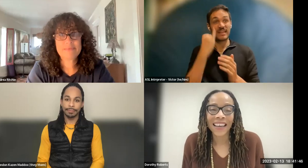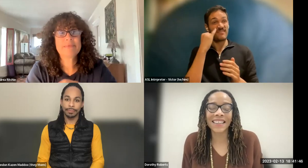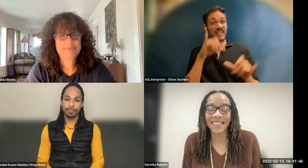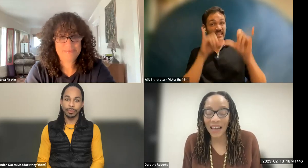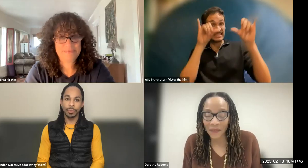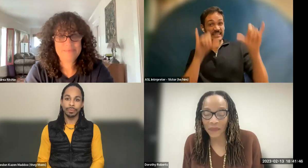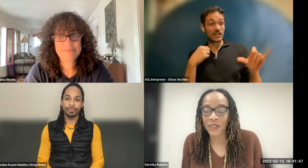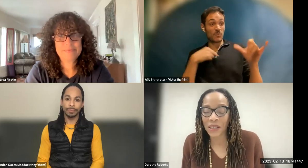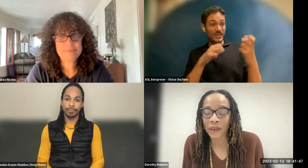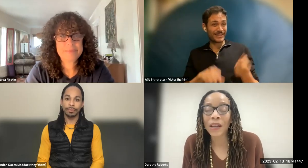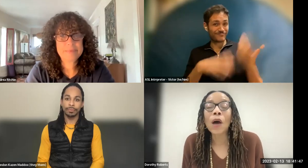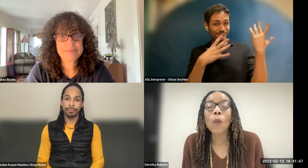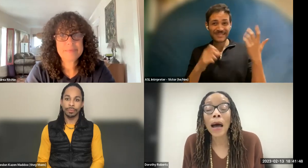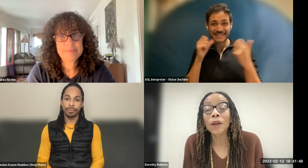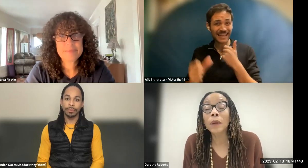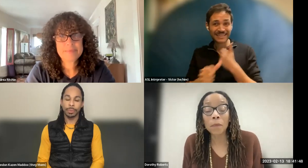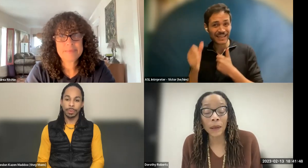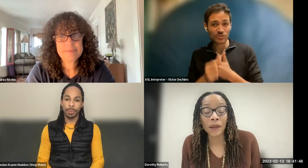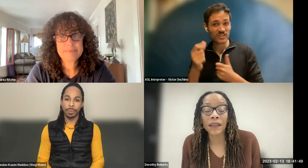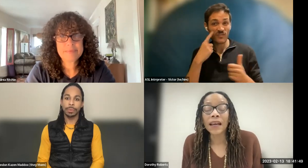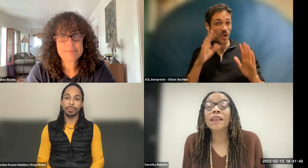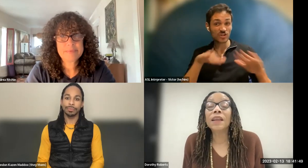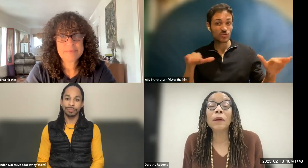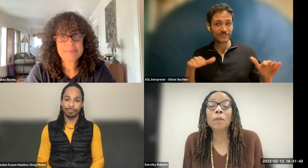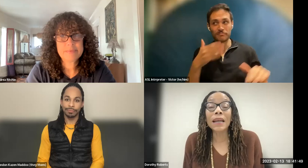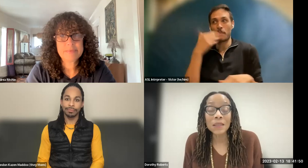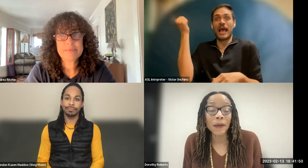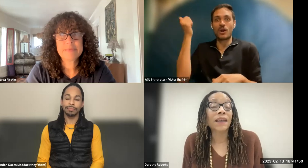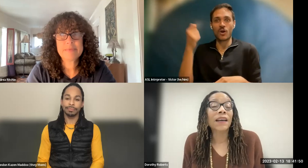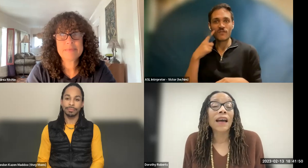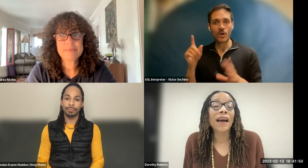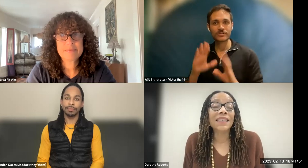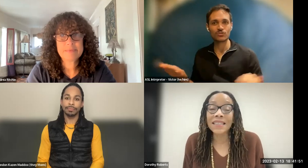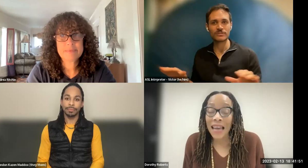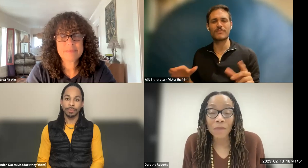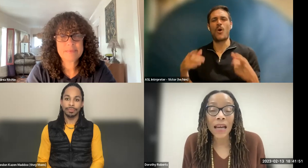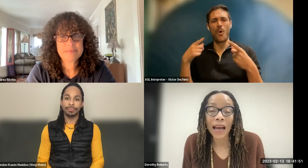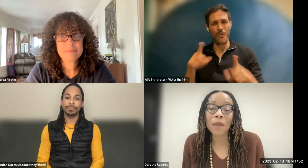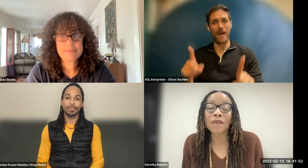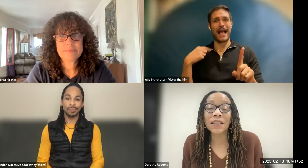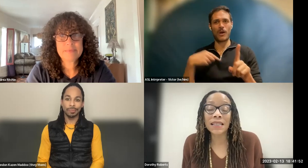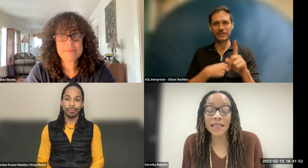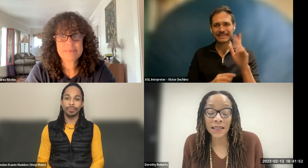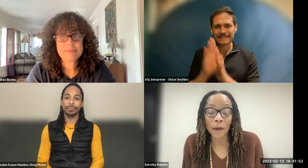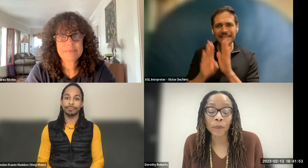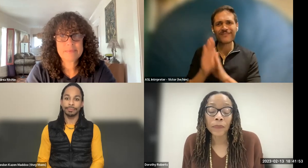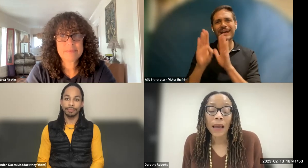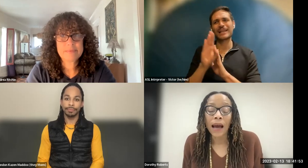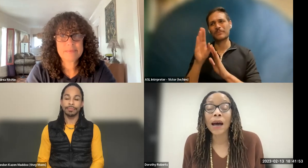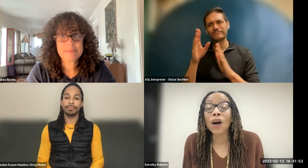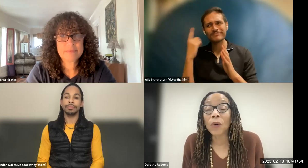children. It's safer for children while we build the replacement at the same time of this